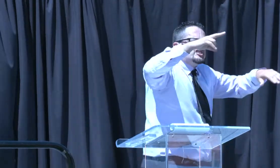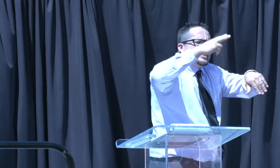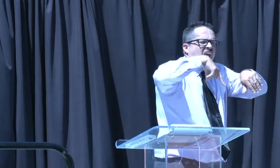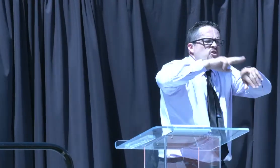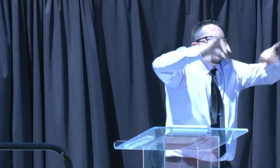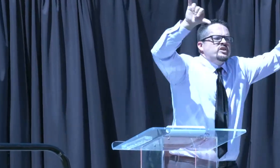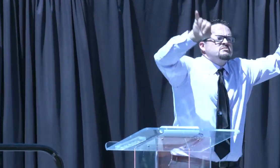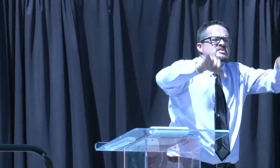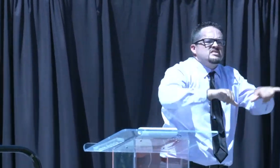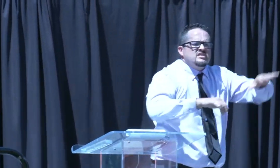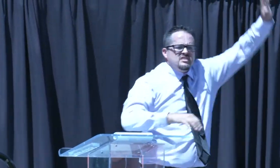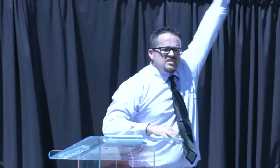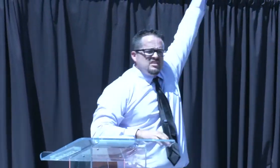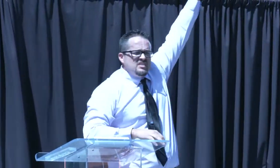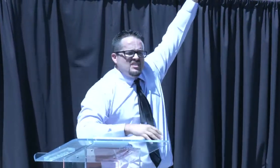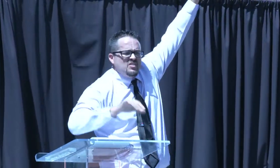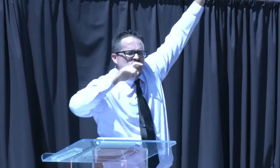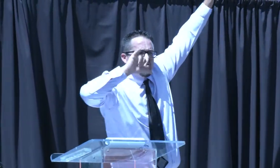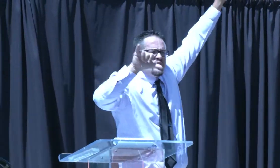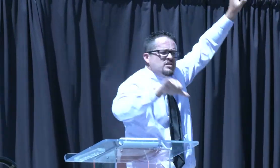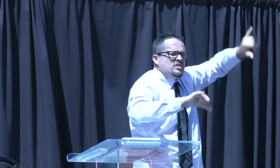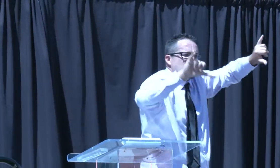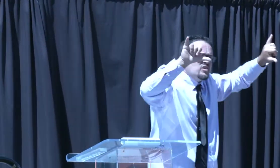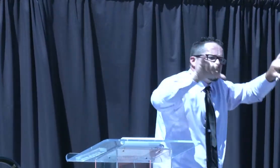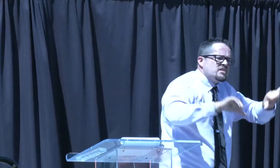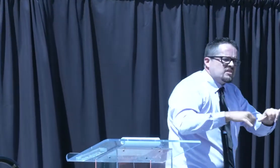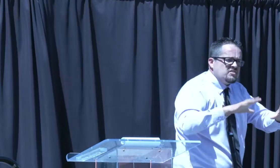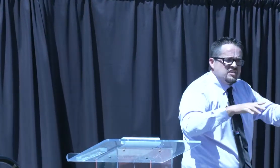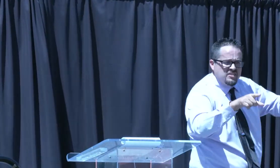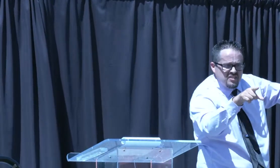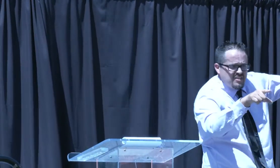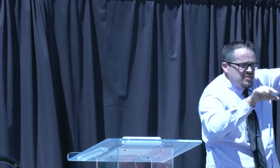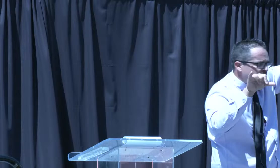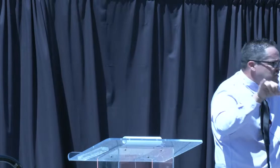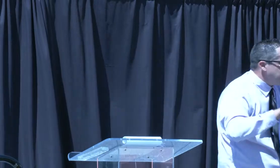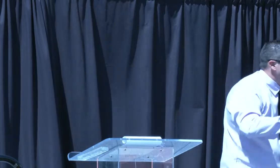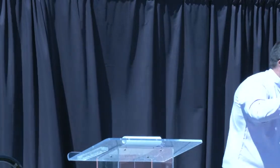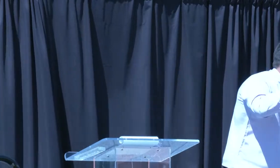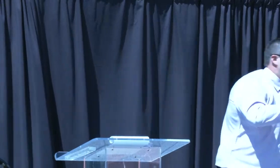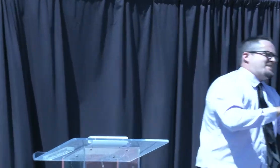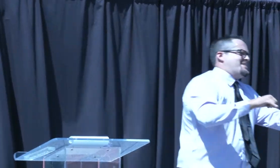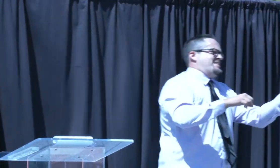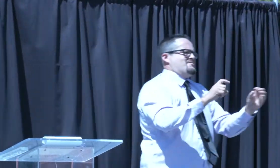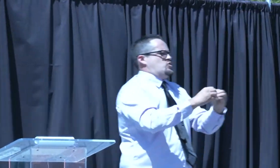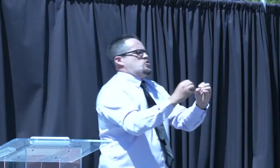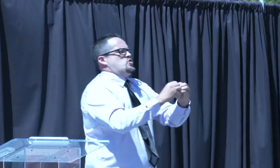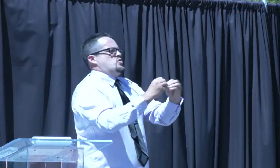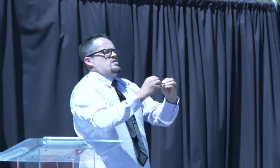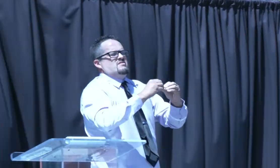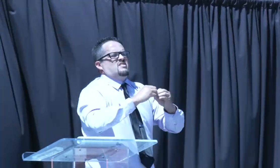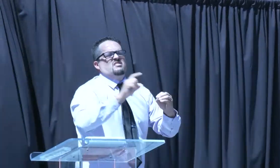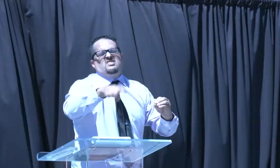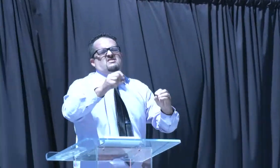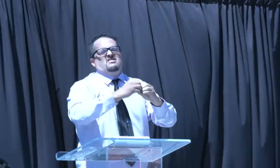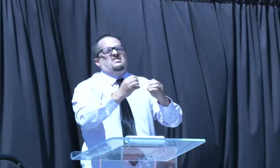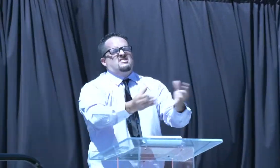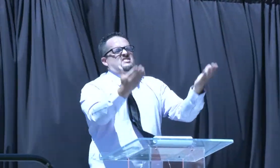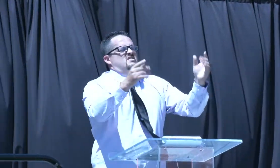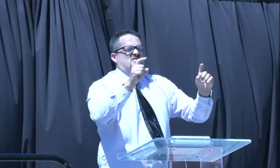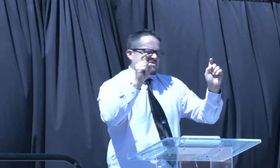Go and visit our national parks. Who's been to Yosemite? You guys been to Yosemite? Come on, more of you need to go to